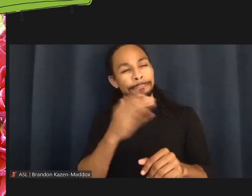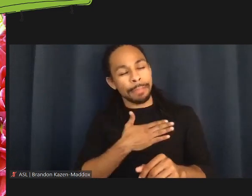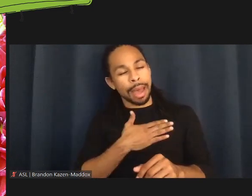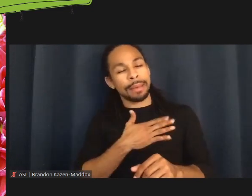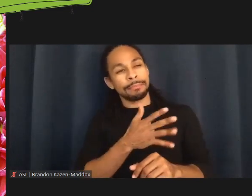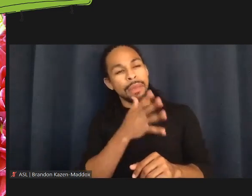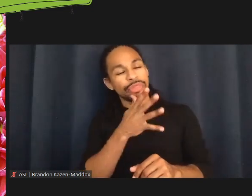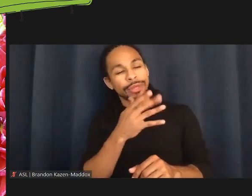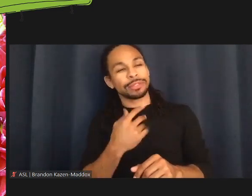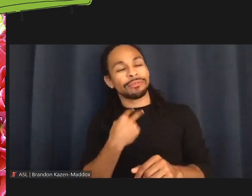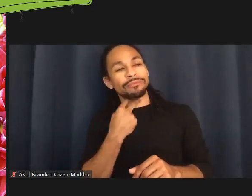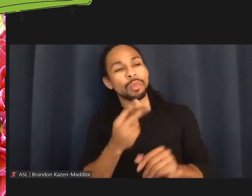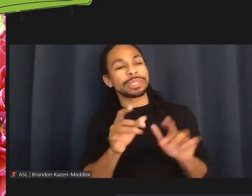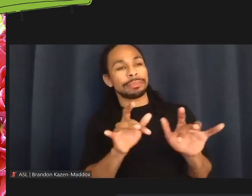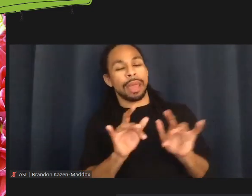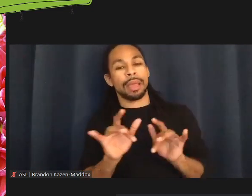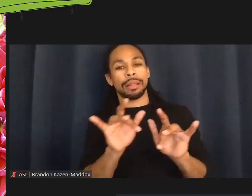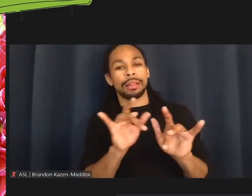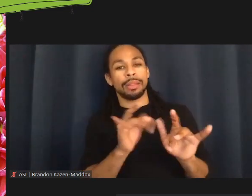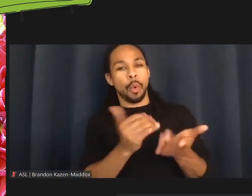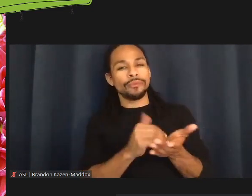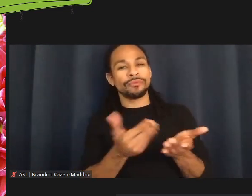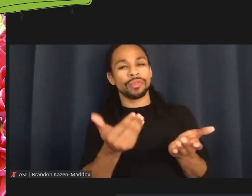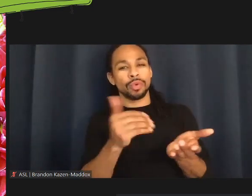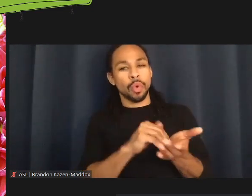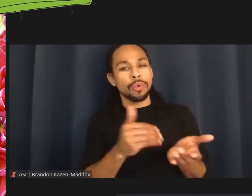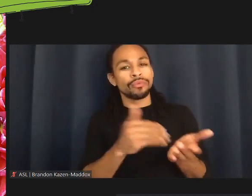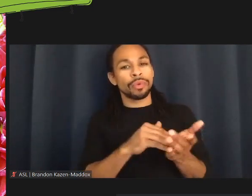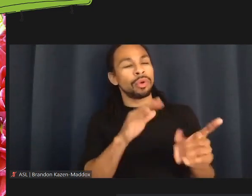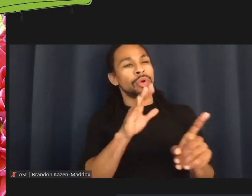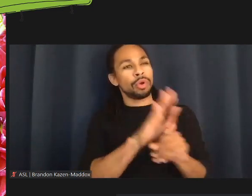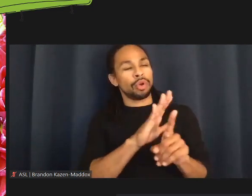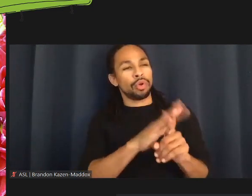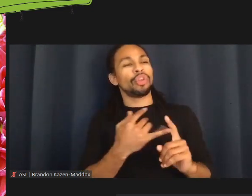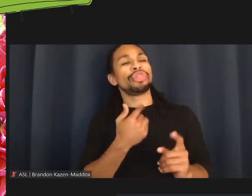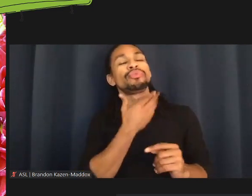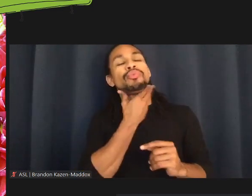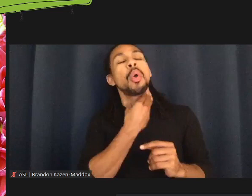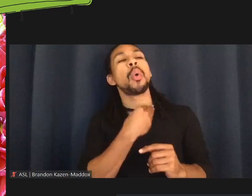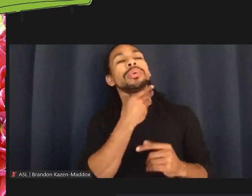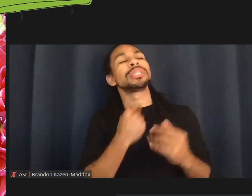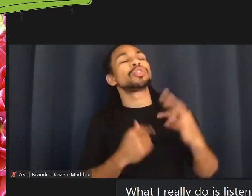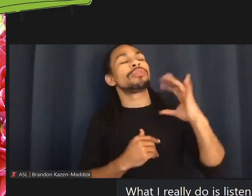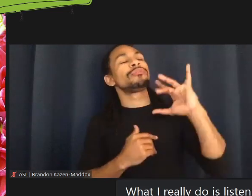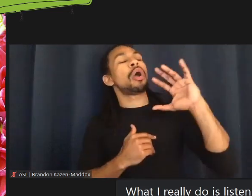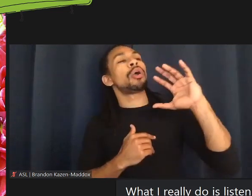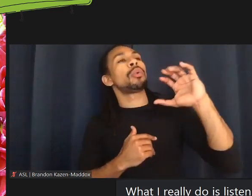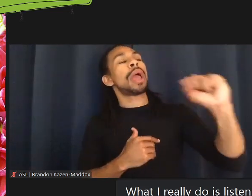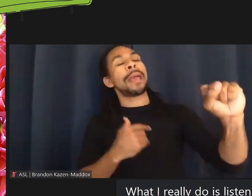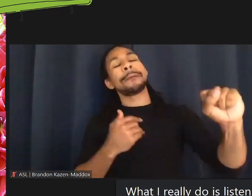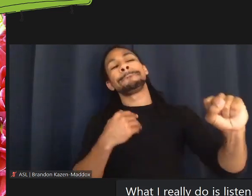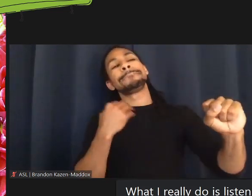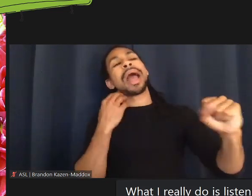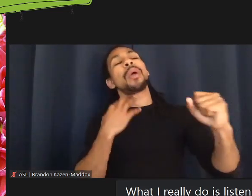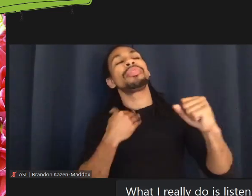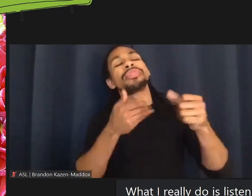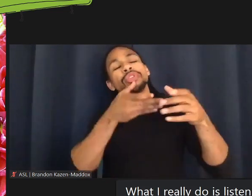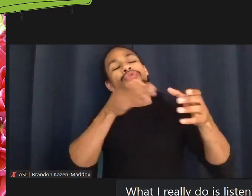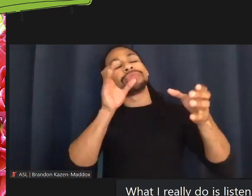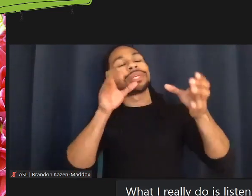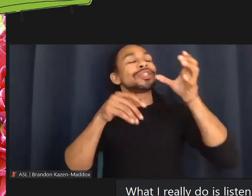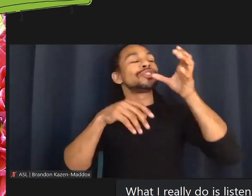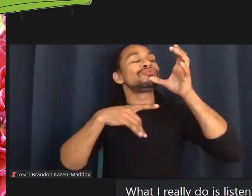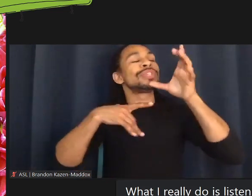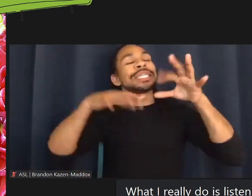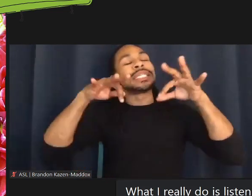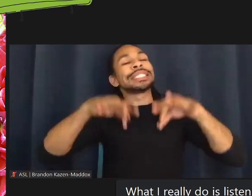over and over, where my mother's throat is miles away, mouthful of liquid, steeped tea bags for lungs,